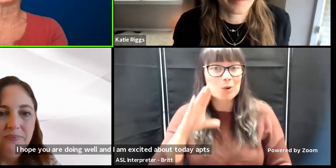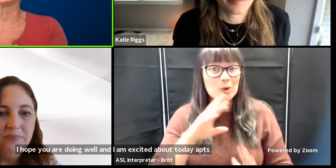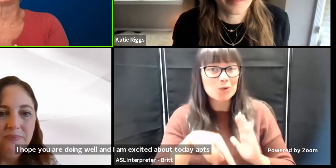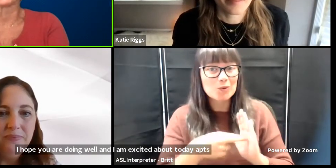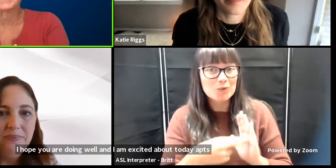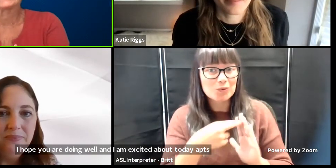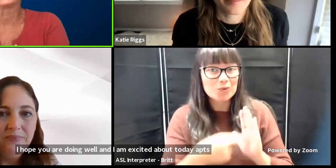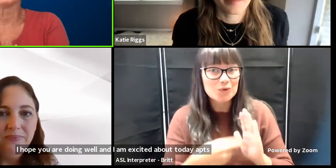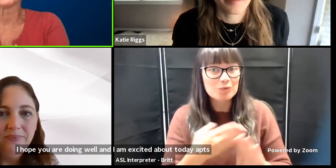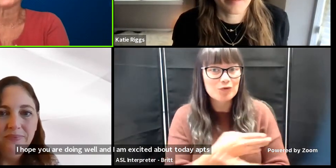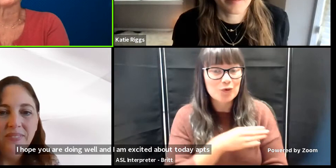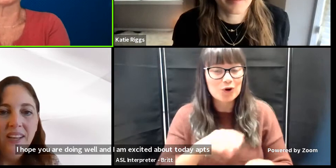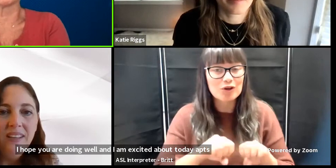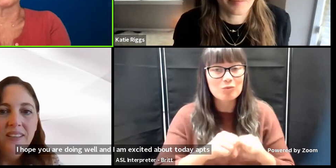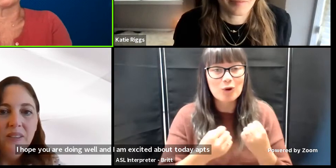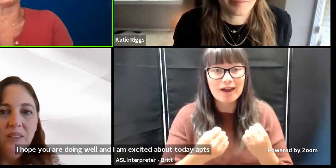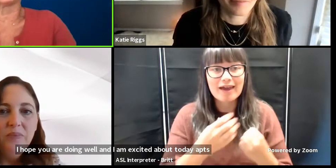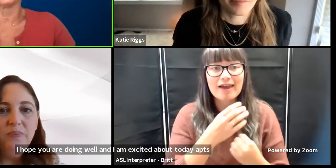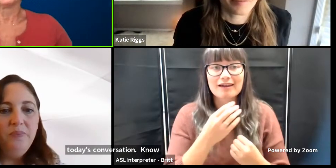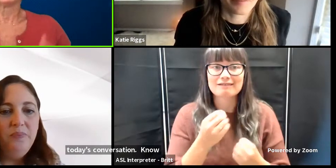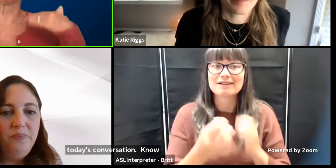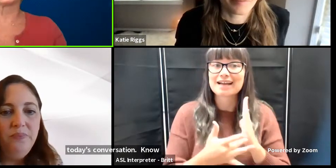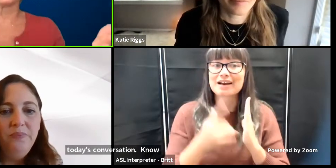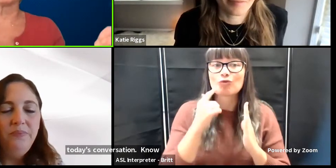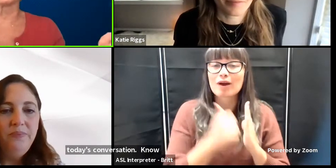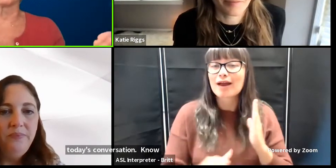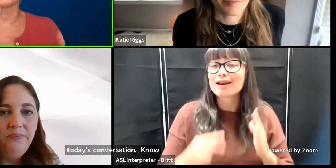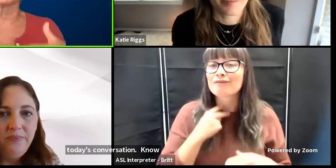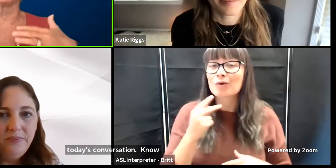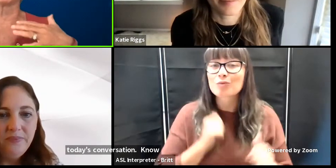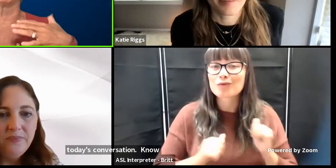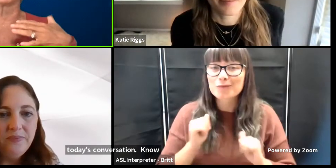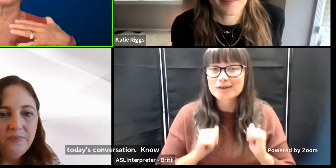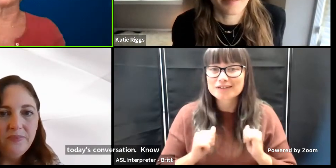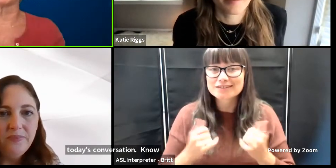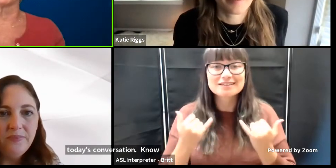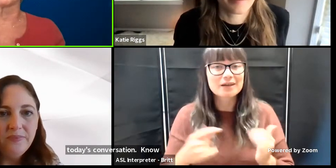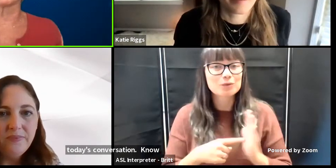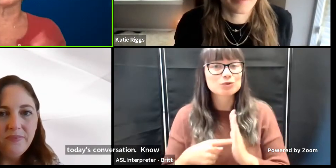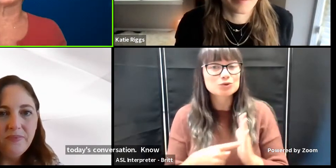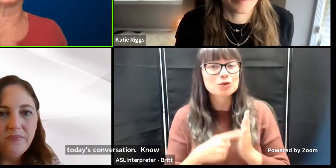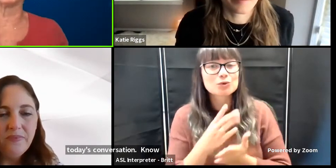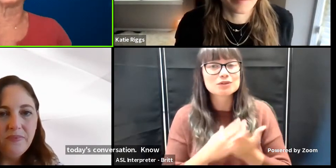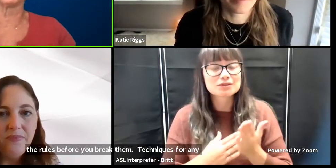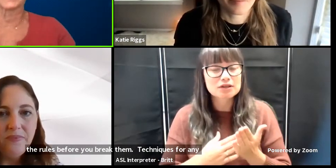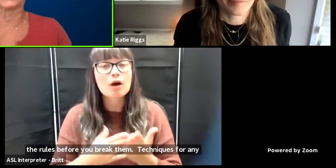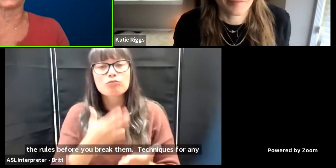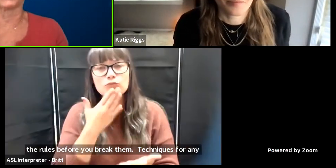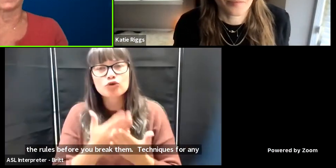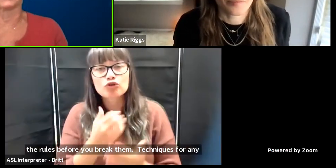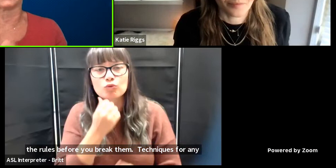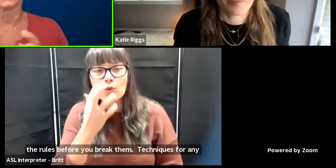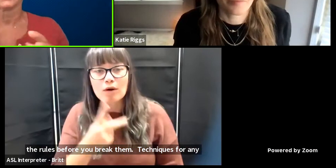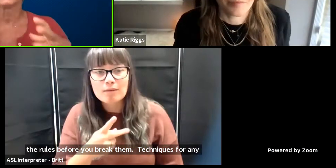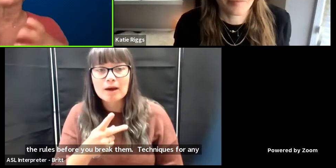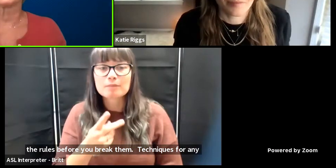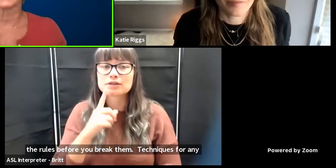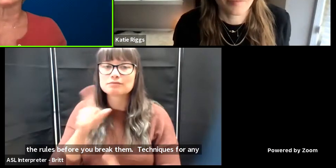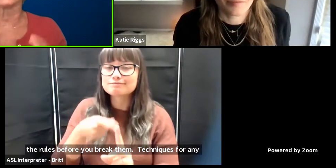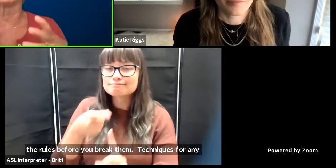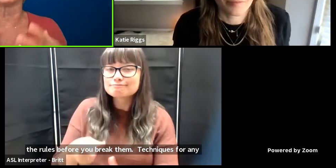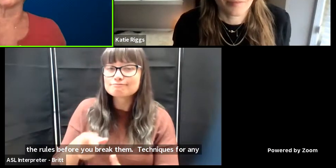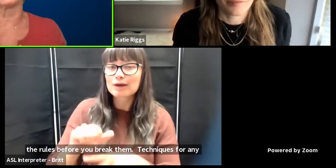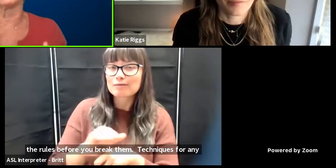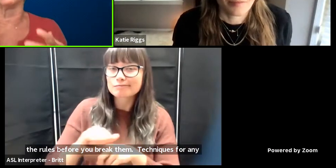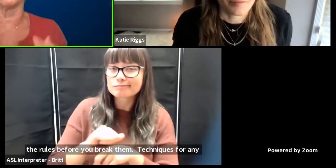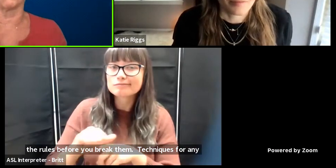them, techniques for any vocal performance. So today we're going to walk you through some helpful warm-ups and specific exercises to